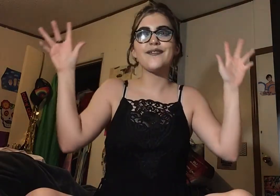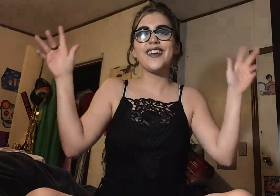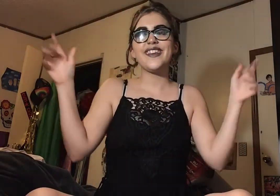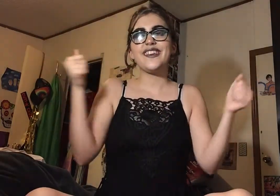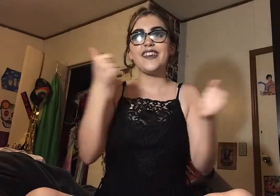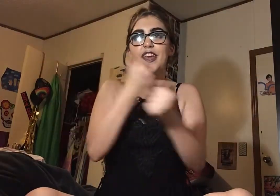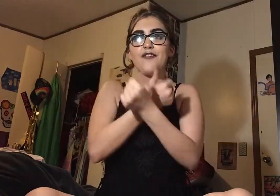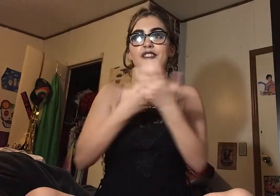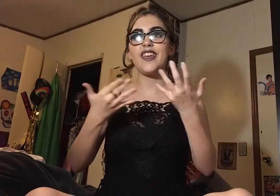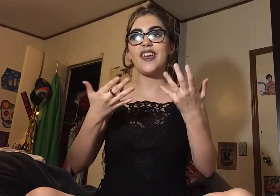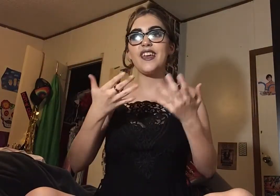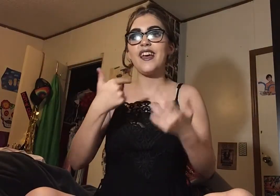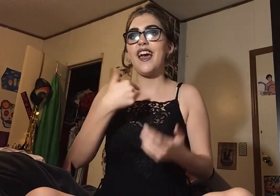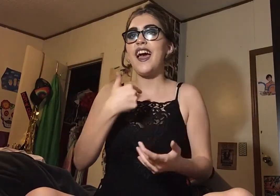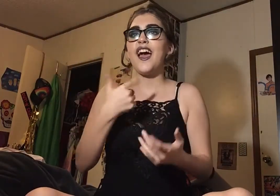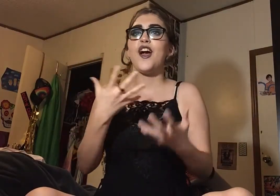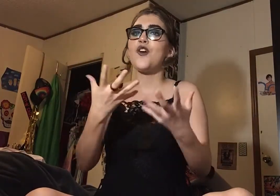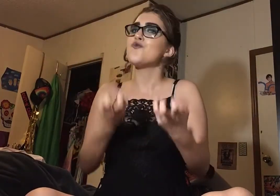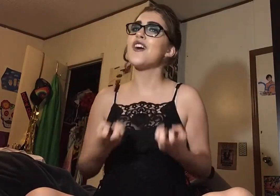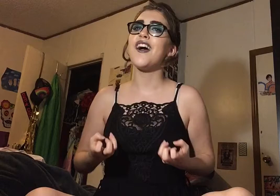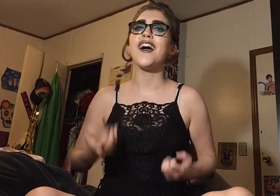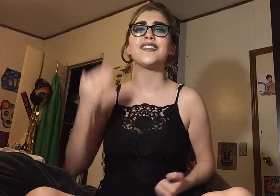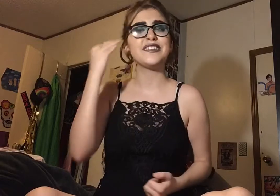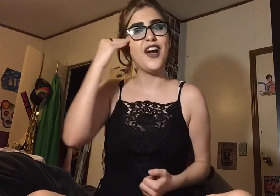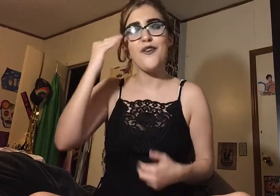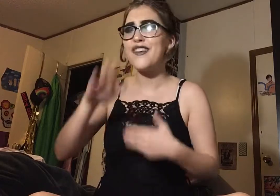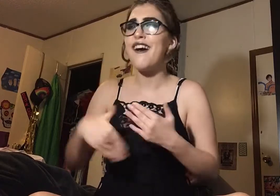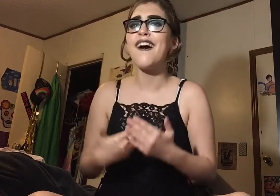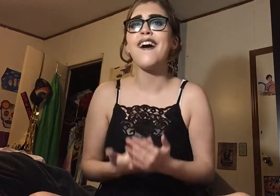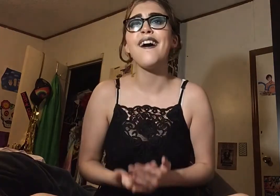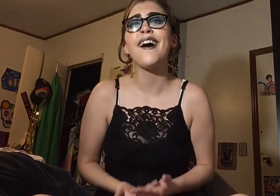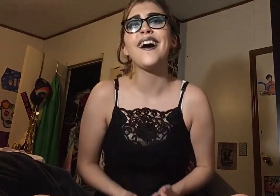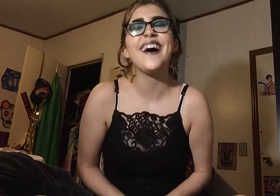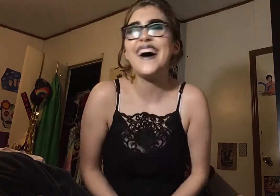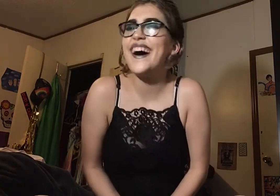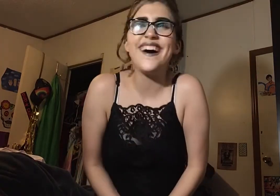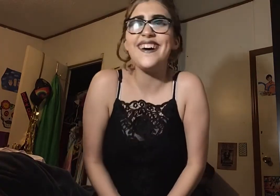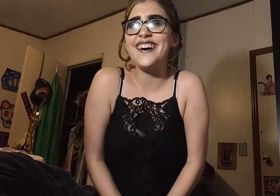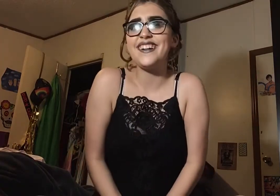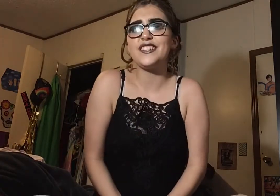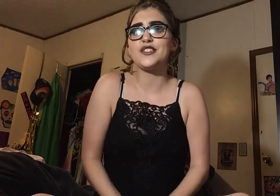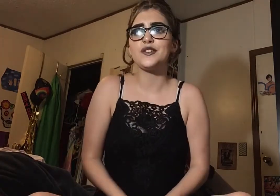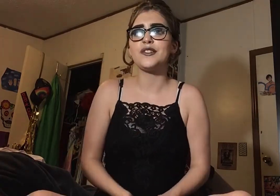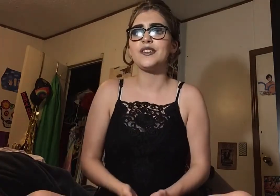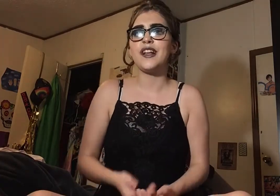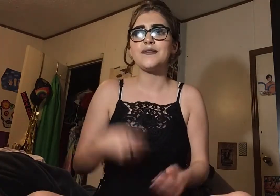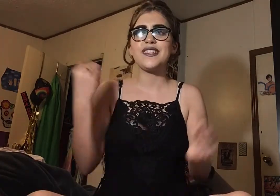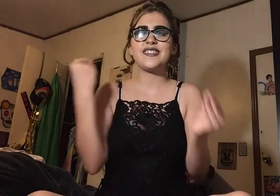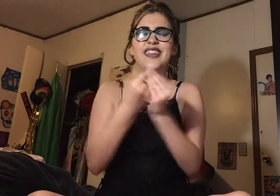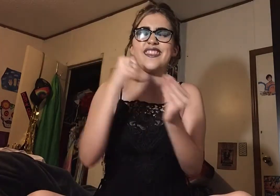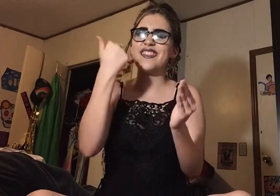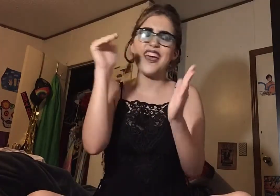dreaming? Everything I wanna know it all. I'd spend